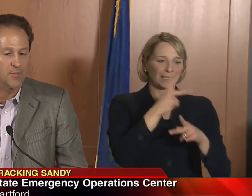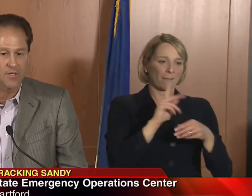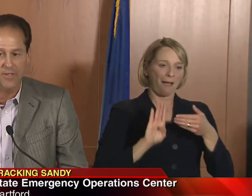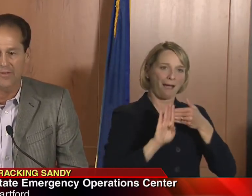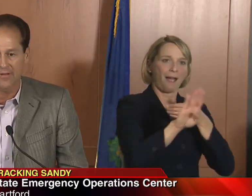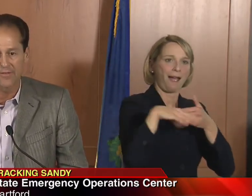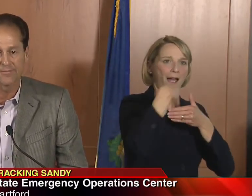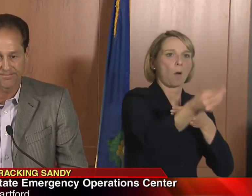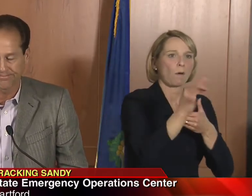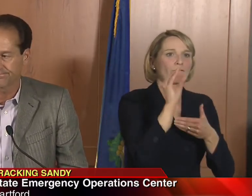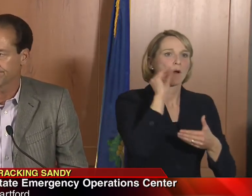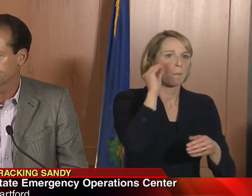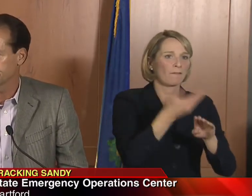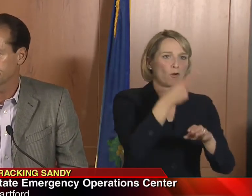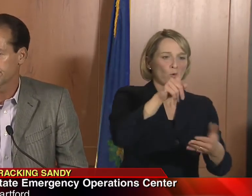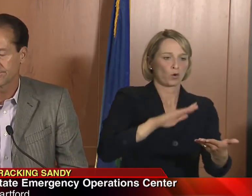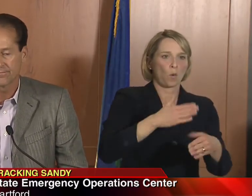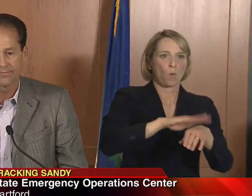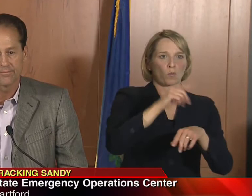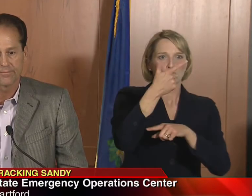need to be safe.